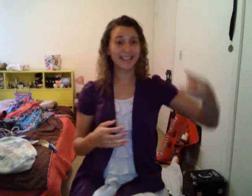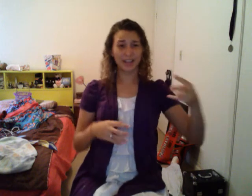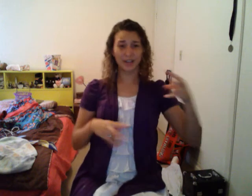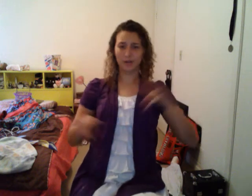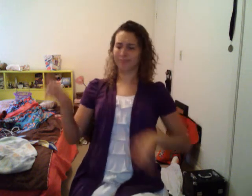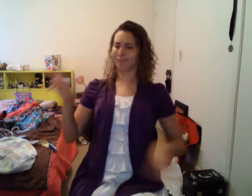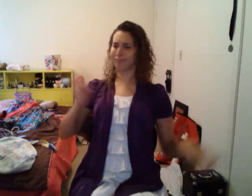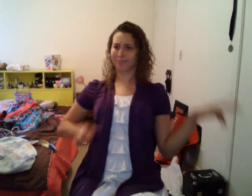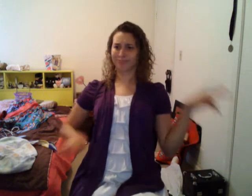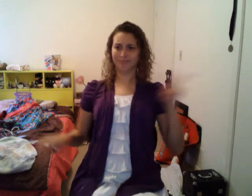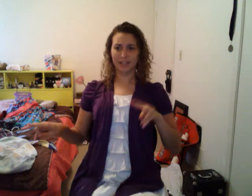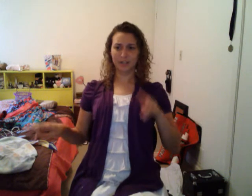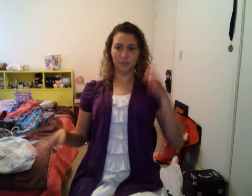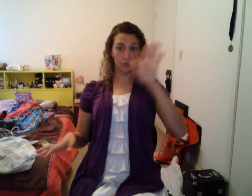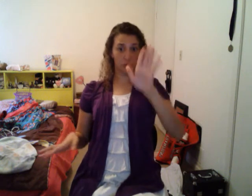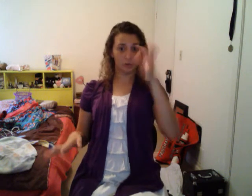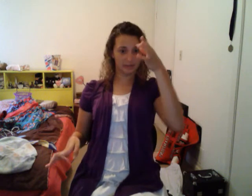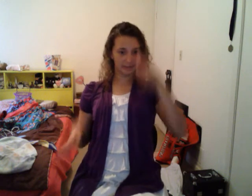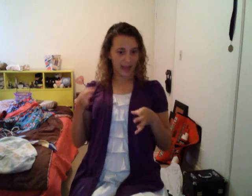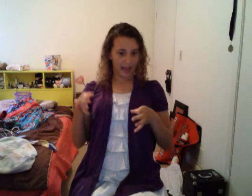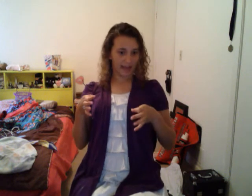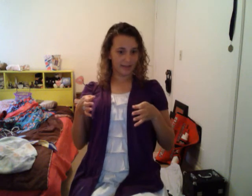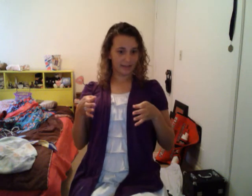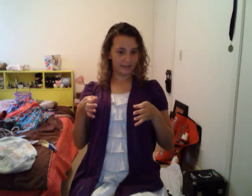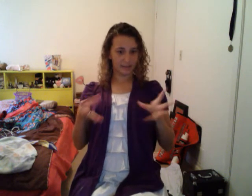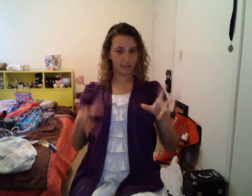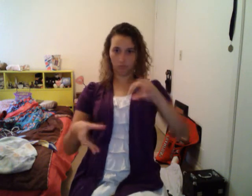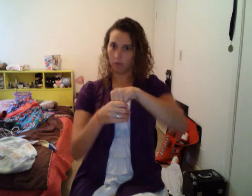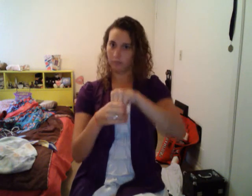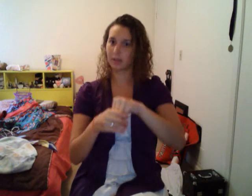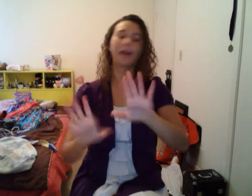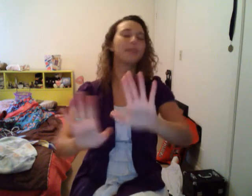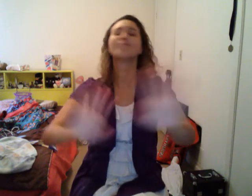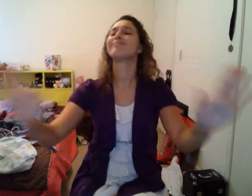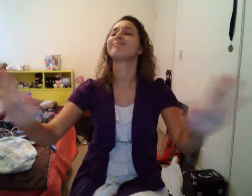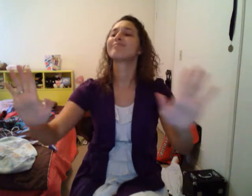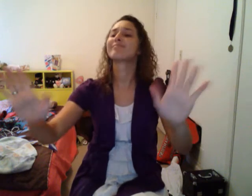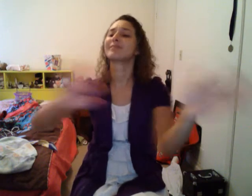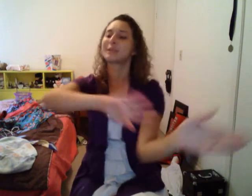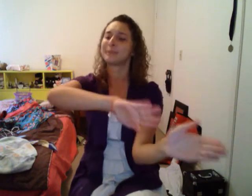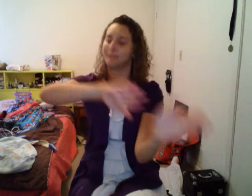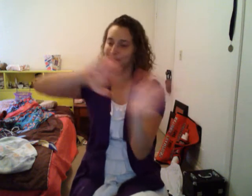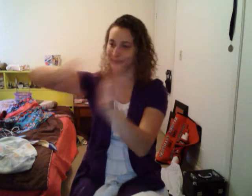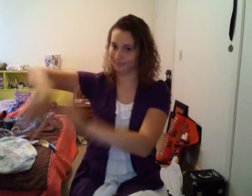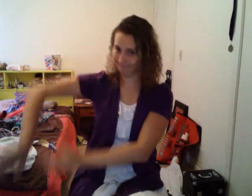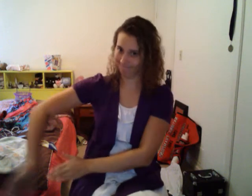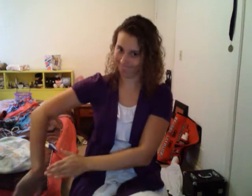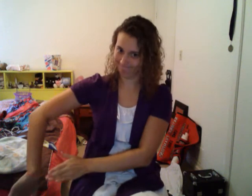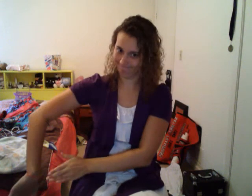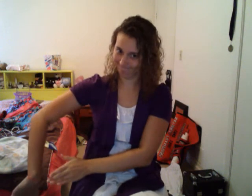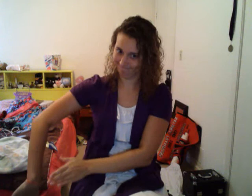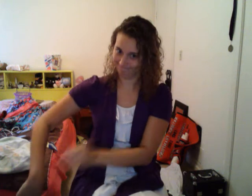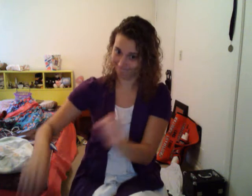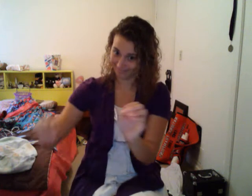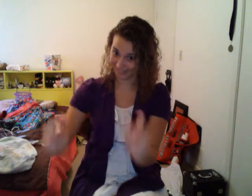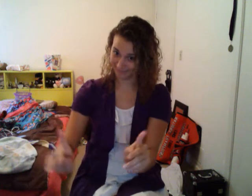becoming involved or not by pushing the fat man. Let's forget for the moment about this case. That's good.